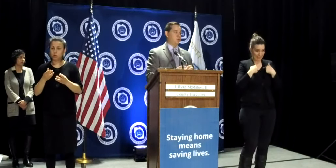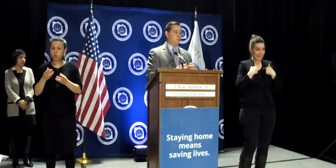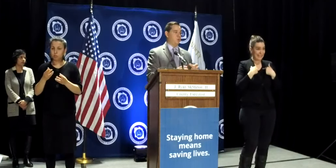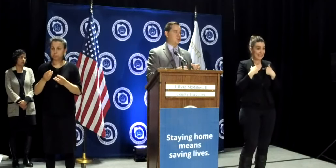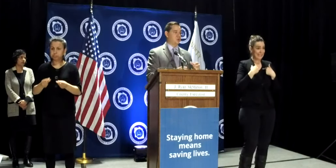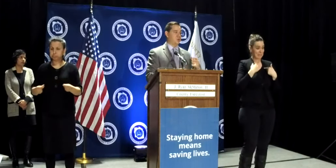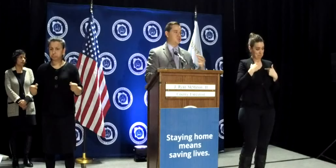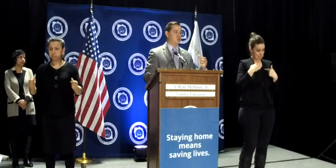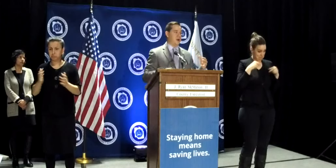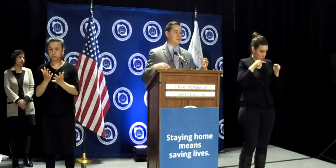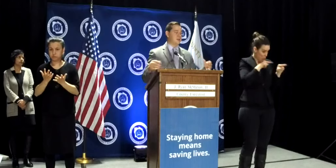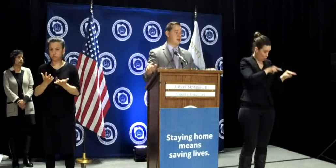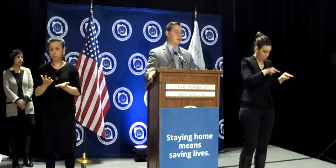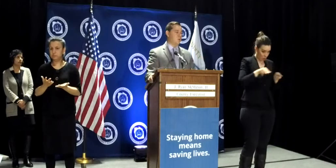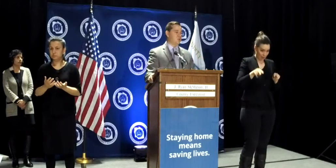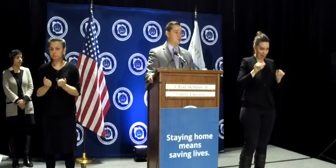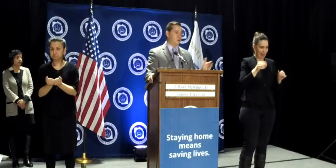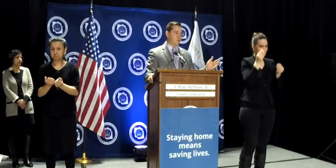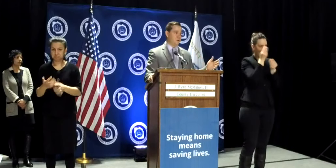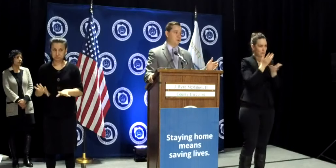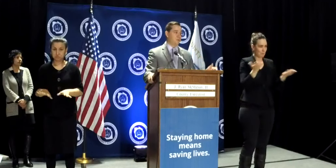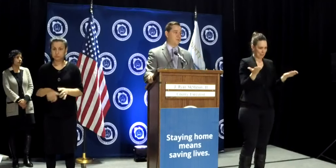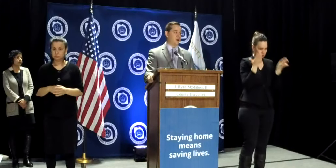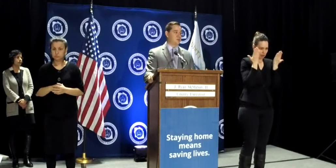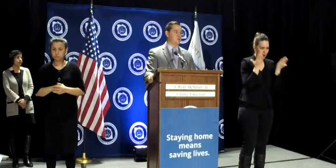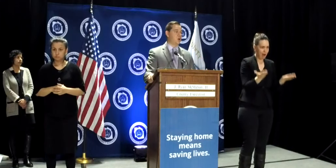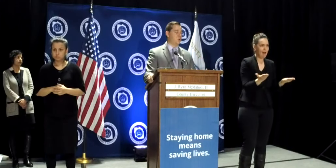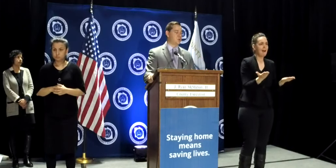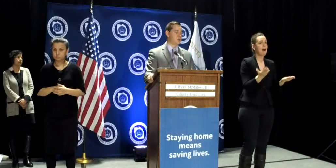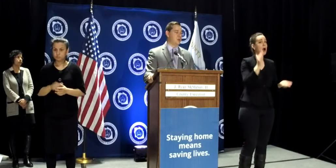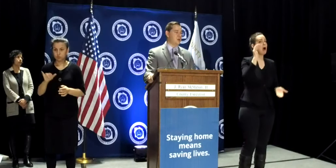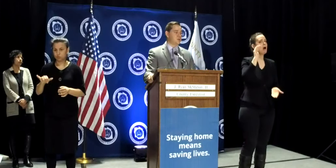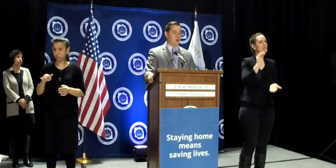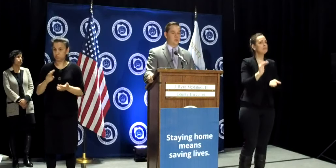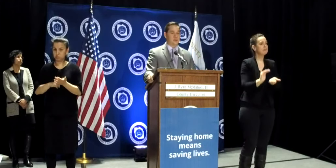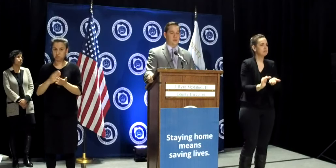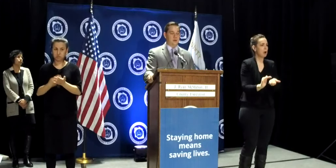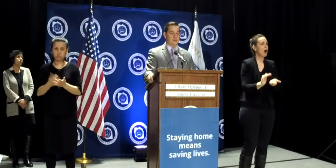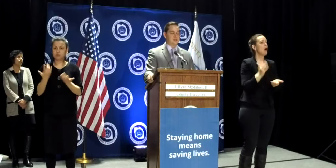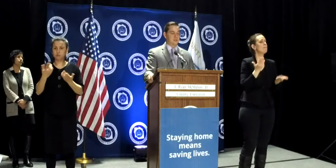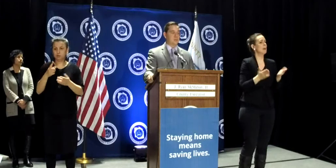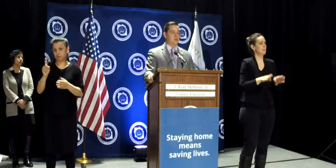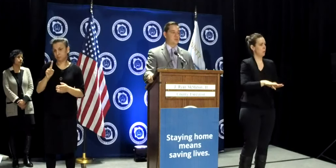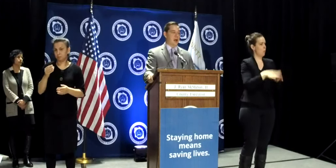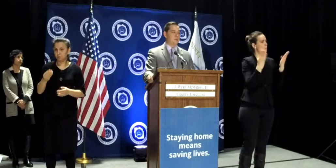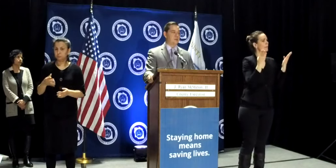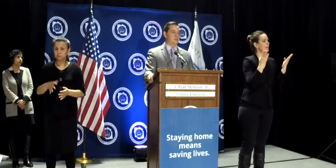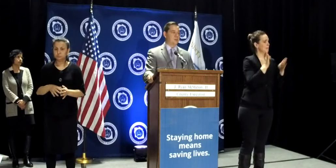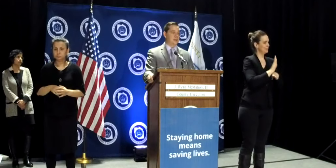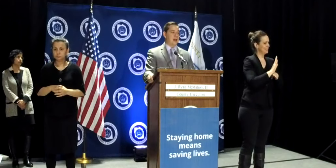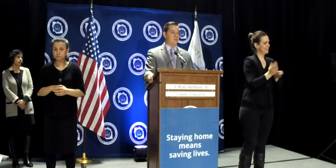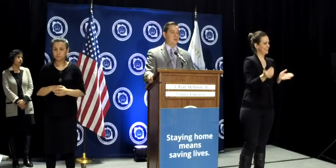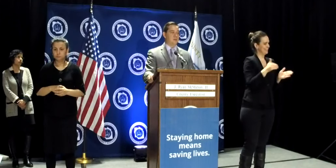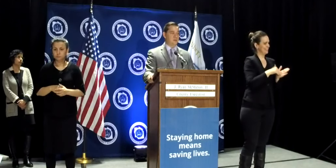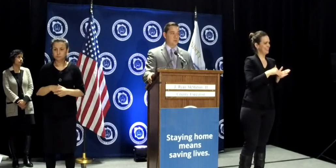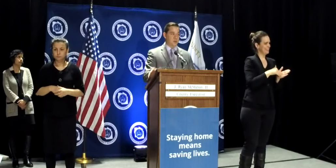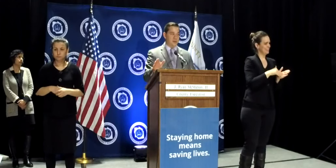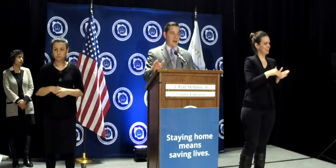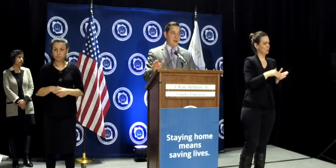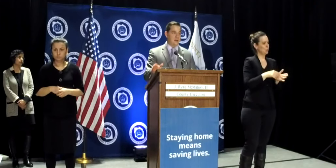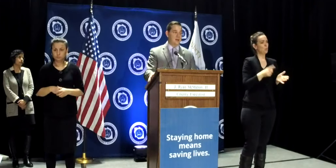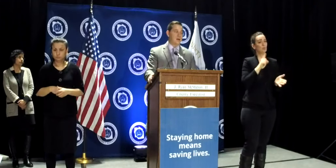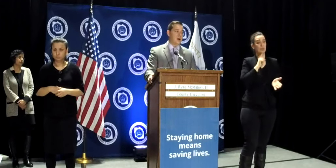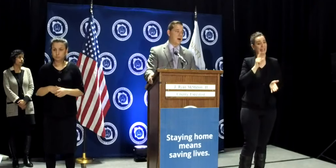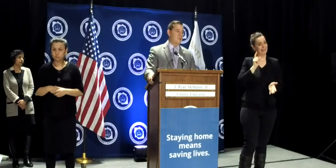under really pressure and stress, which is good for us, the hosts. So testing demands dropping is something that I've been